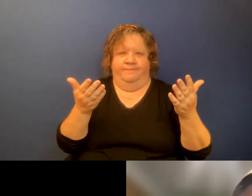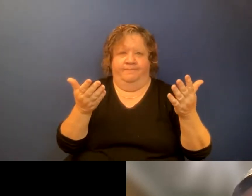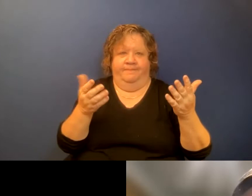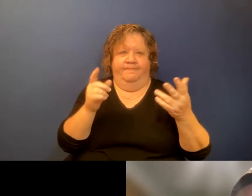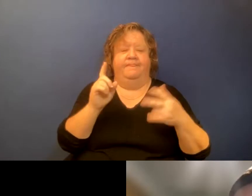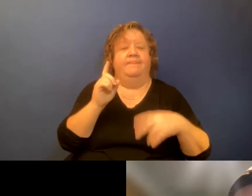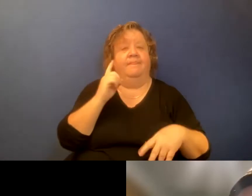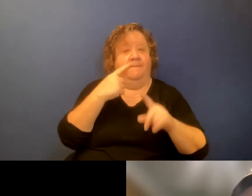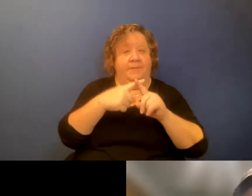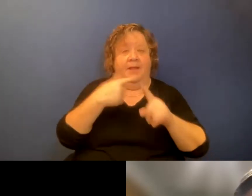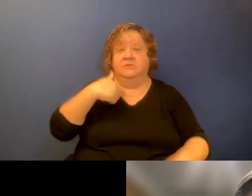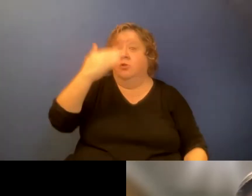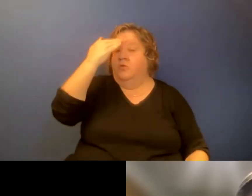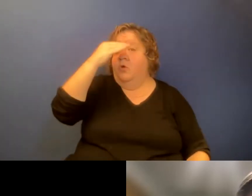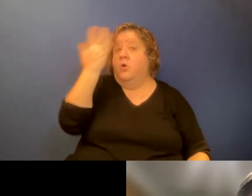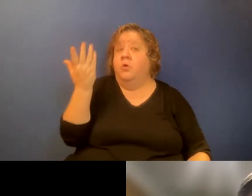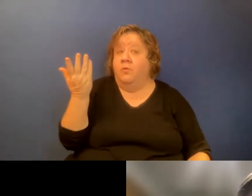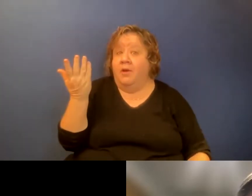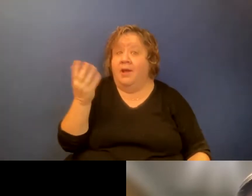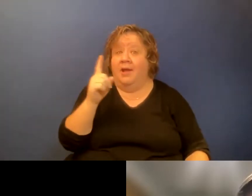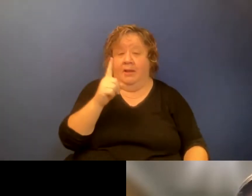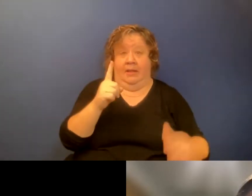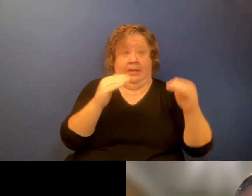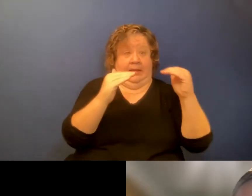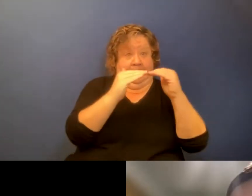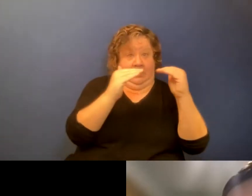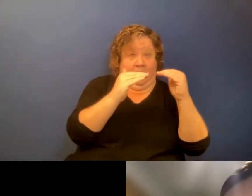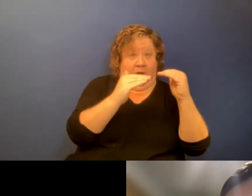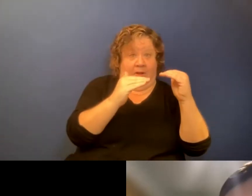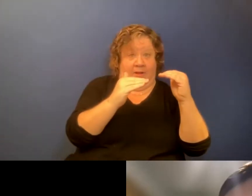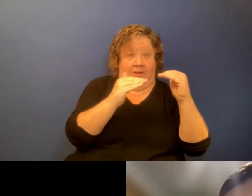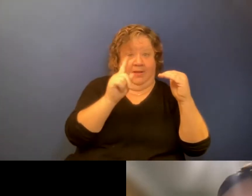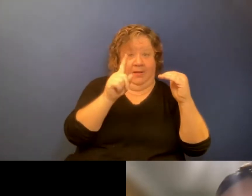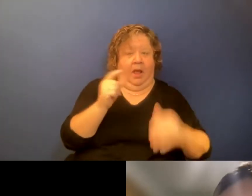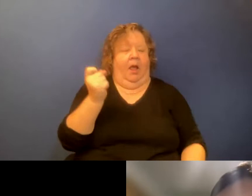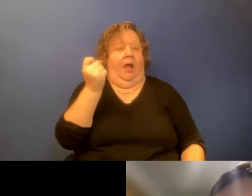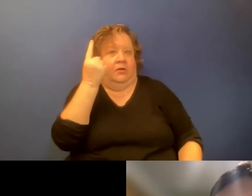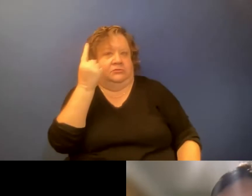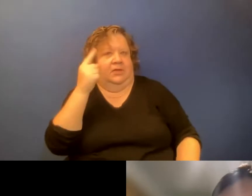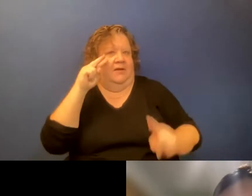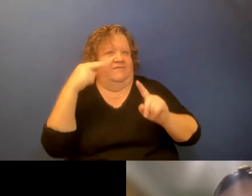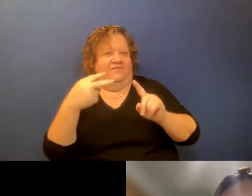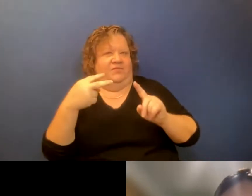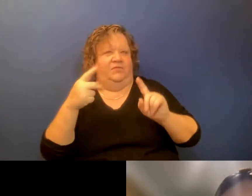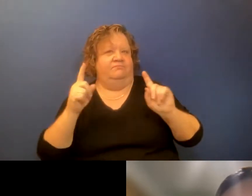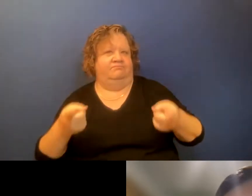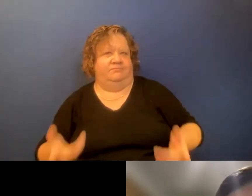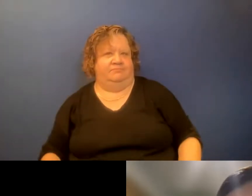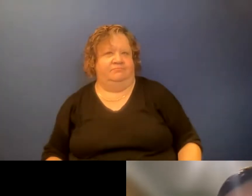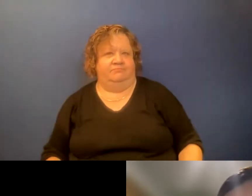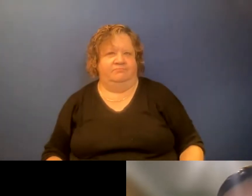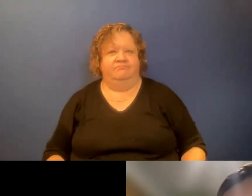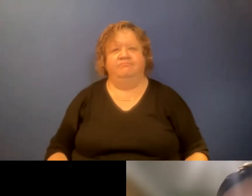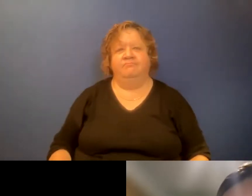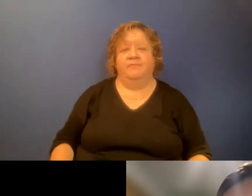and appreciation for something. So people really have to be inherently motivated to act differently. And it takes a